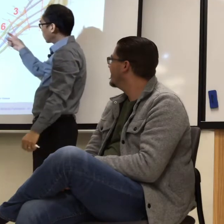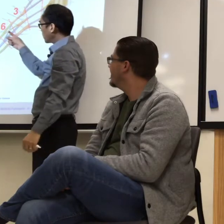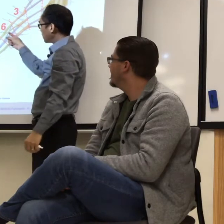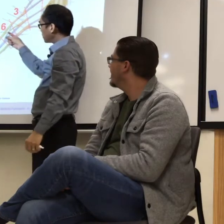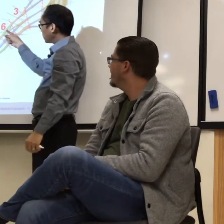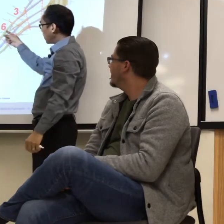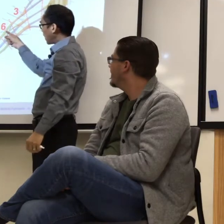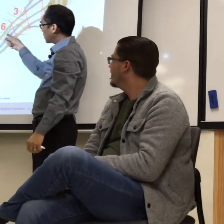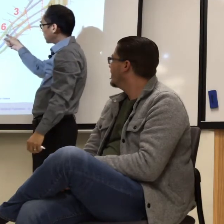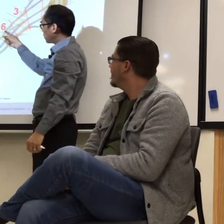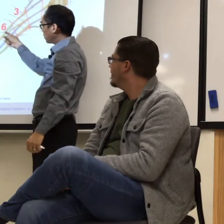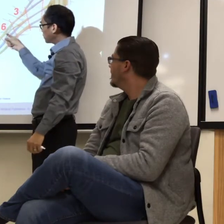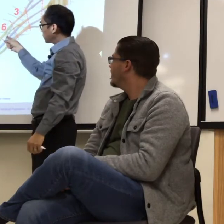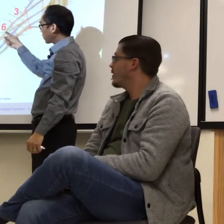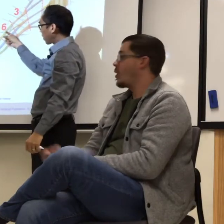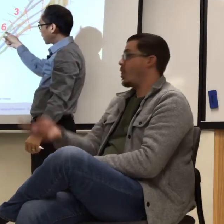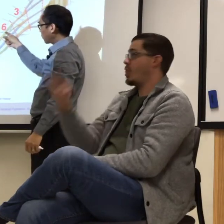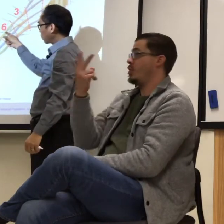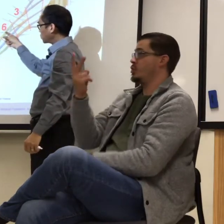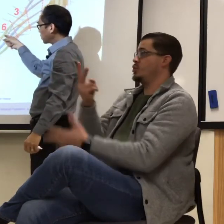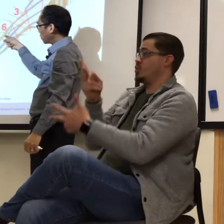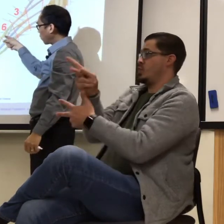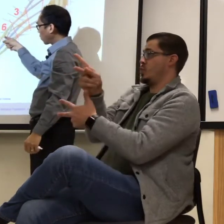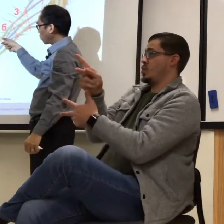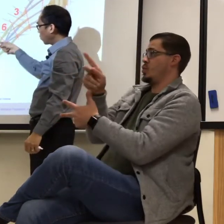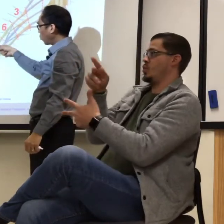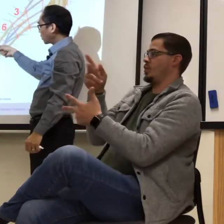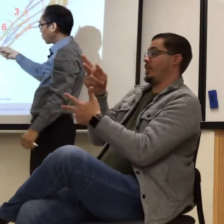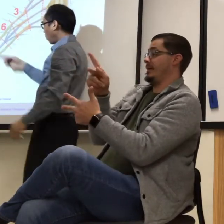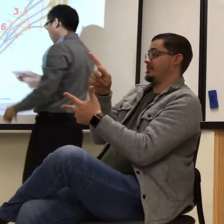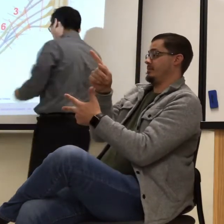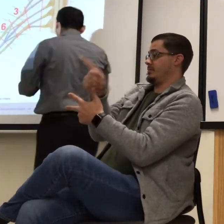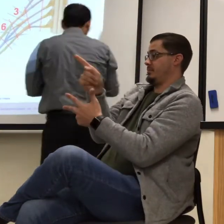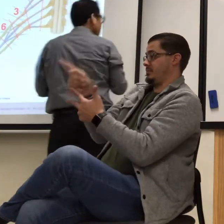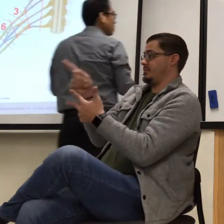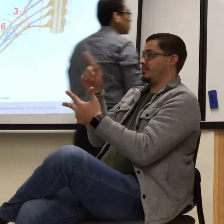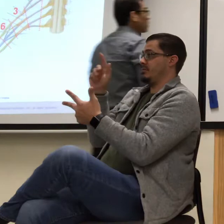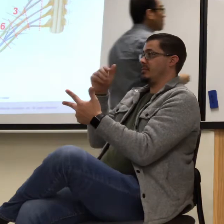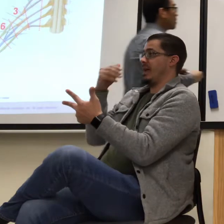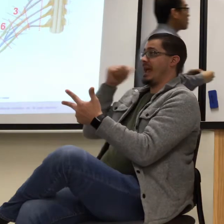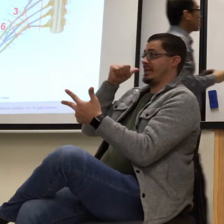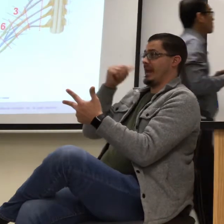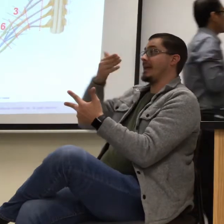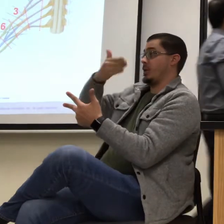So these two anterior divisions are kind of merging to form one chord there.